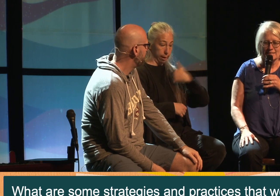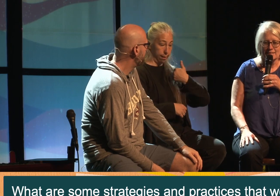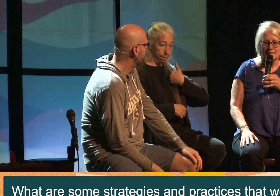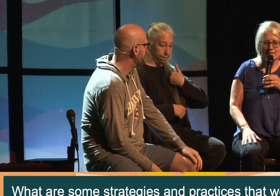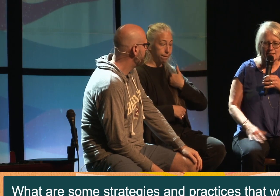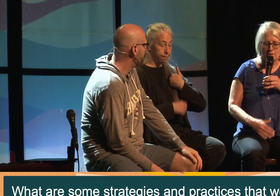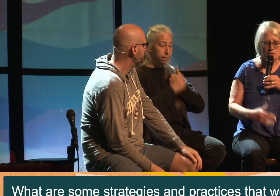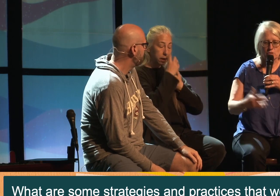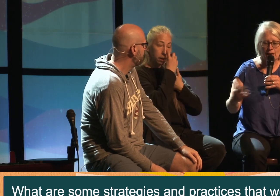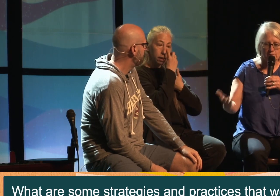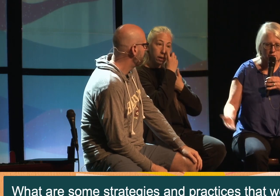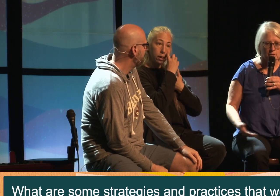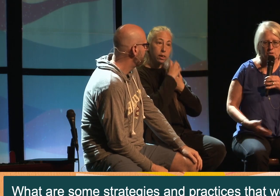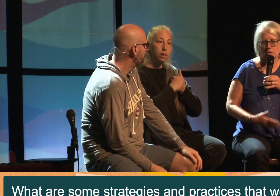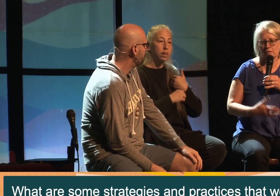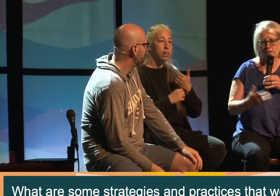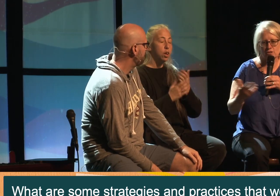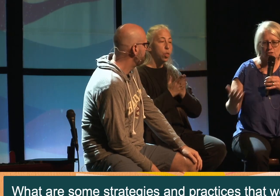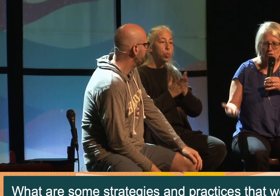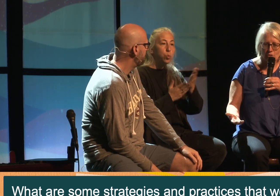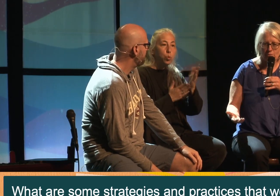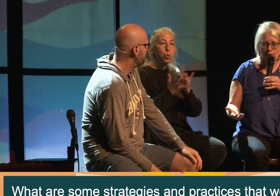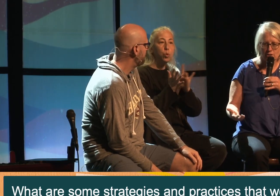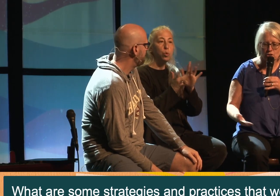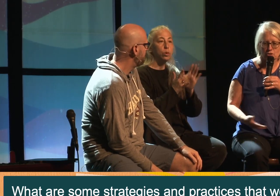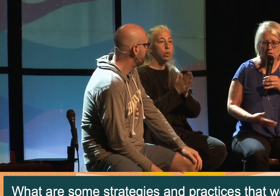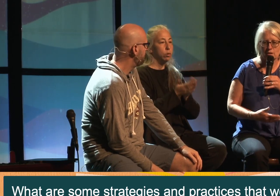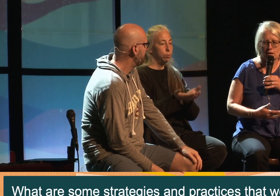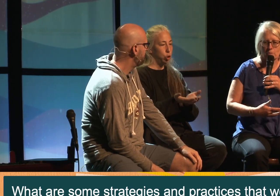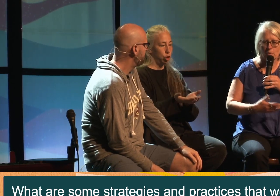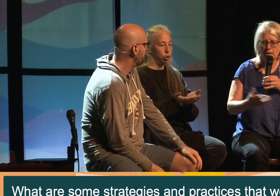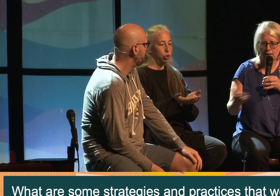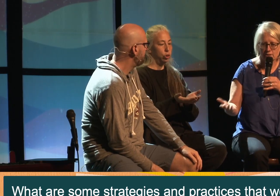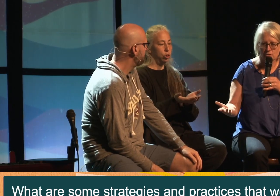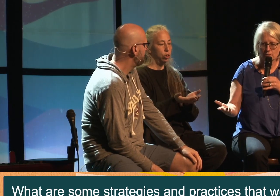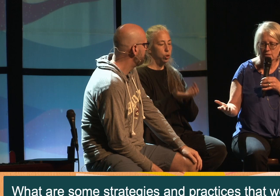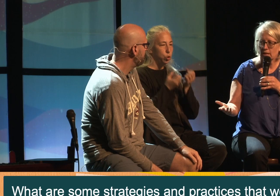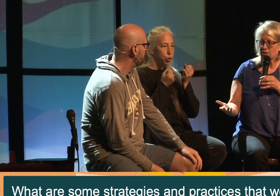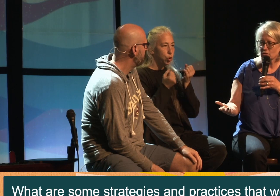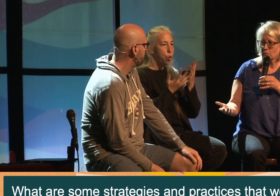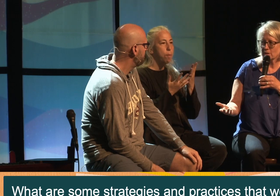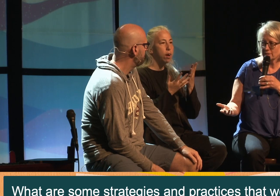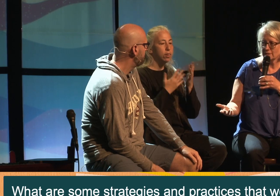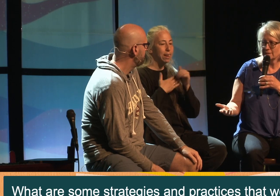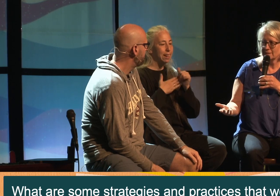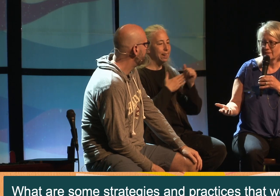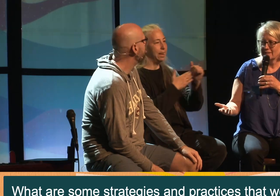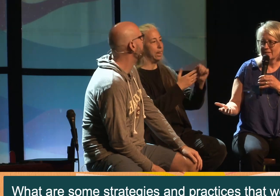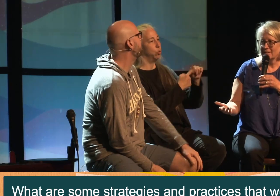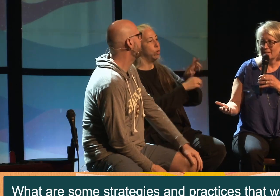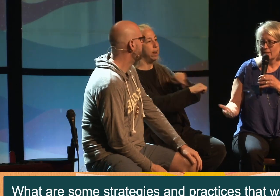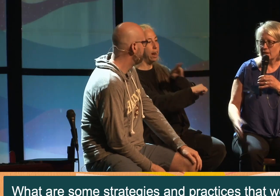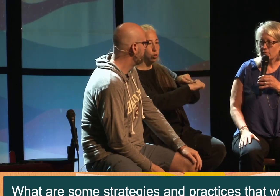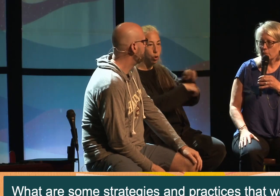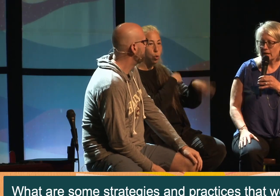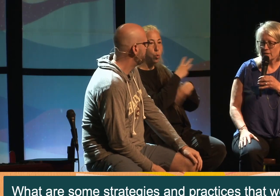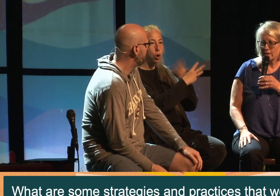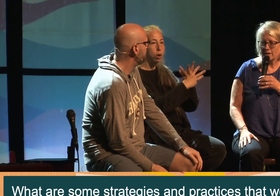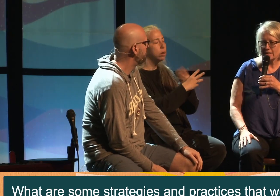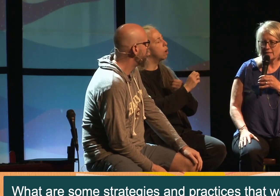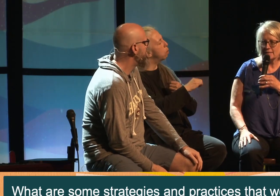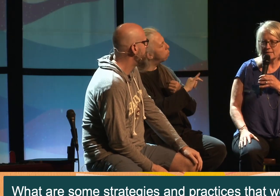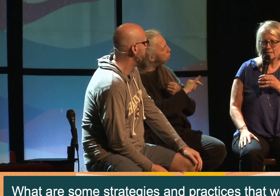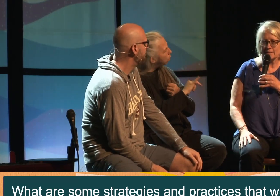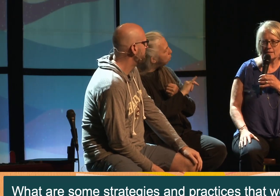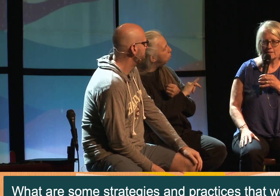is, throughout Scripture, there is so much pointing us towards the natural world of where